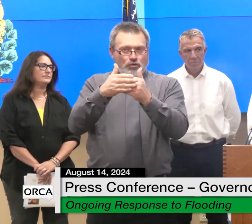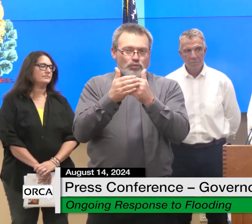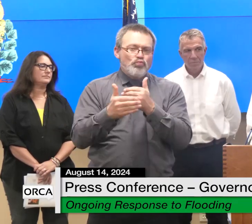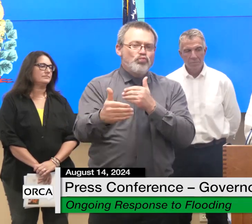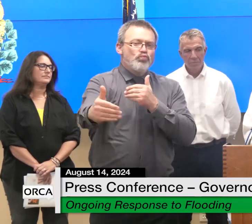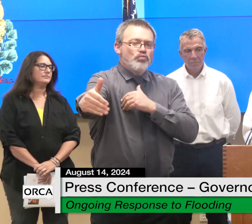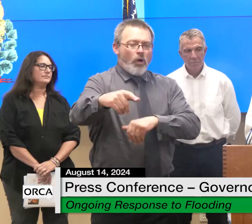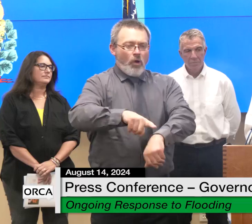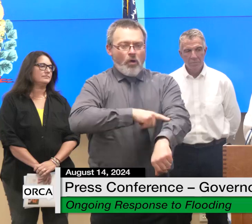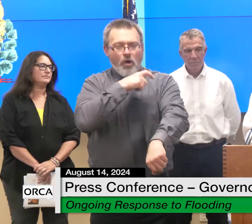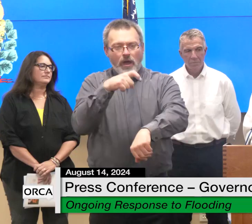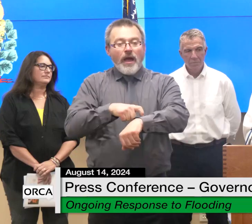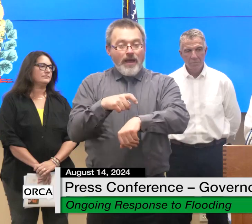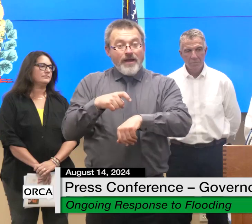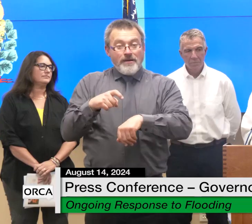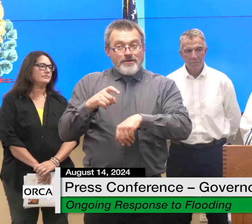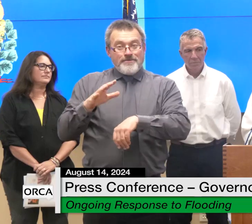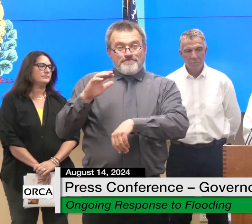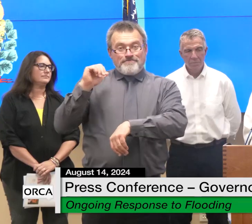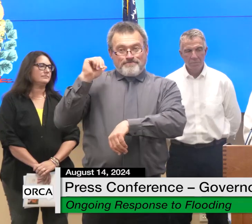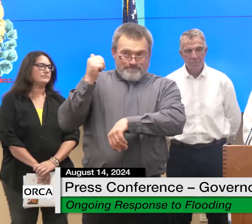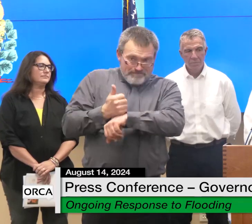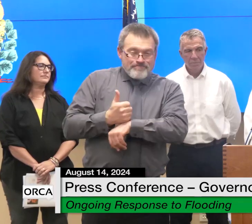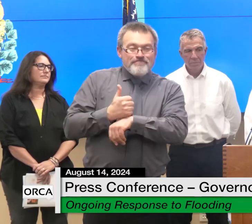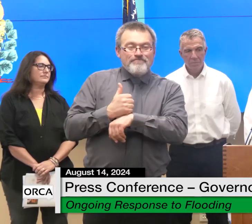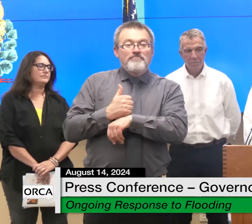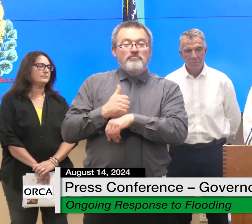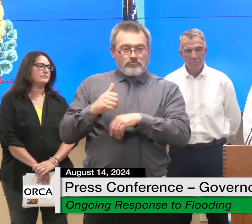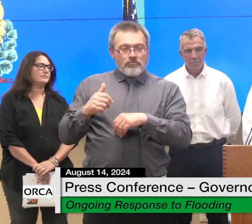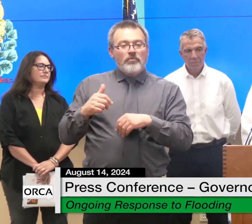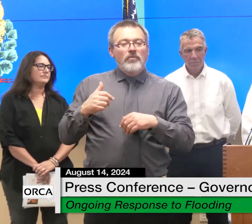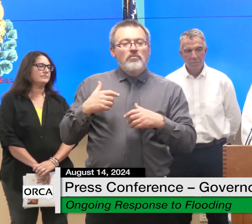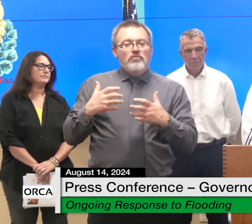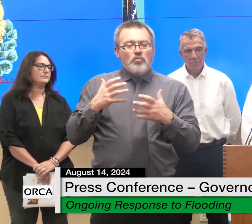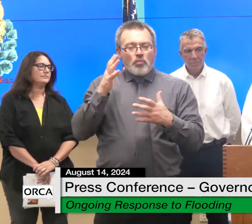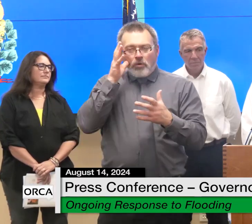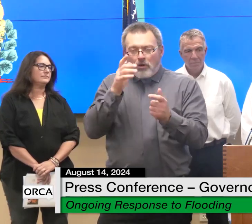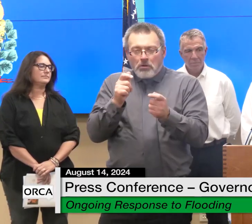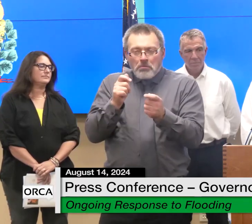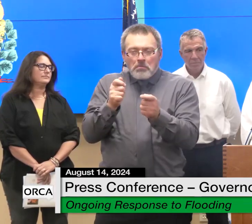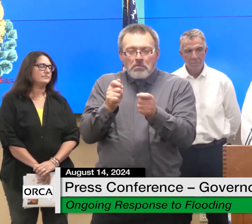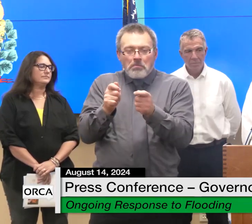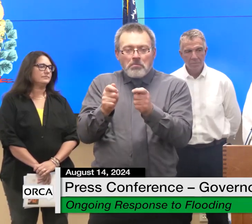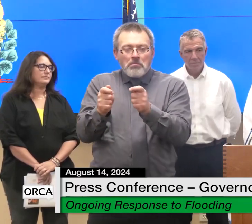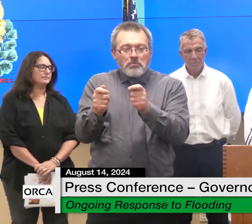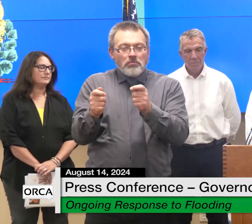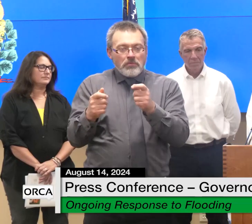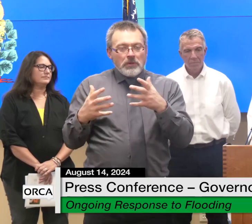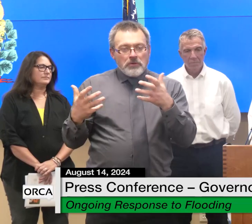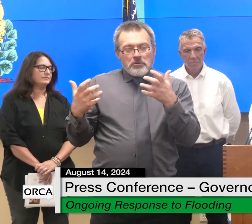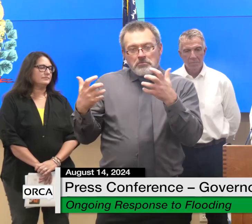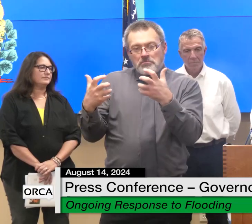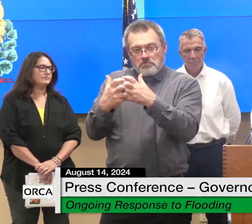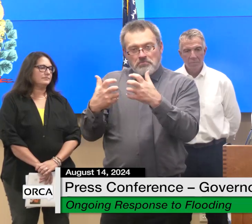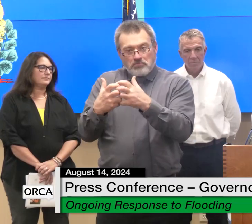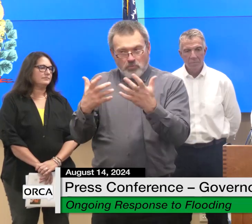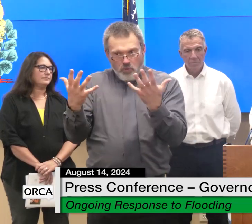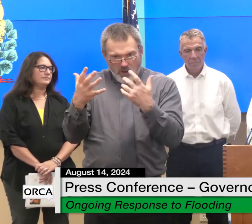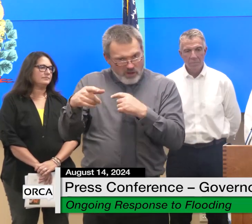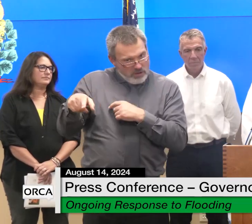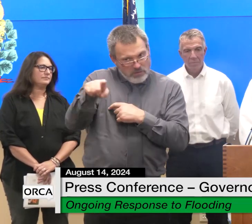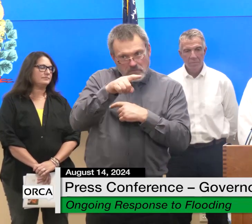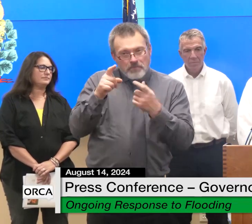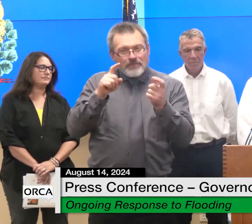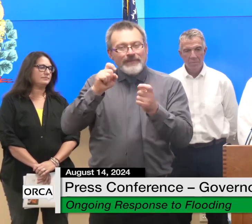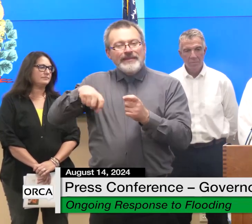have established a structure, those groups, and we're augmenting them, trying to just make sure they have more of what they need. State employees